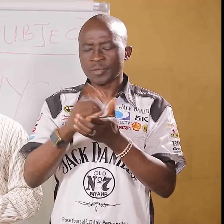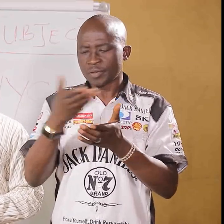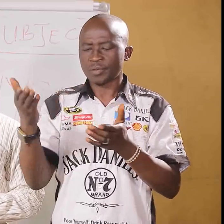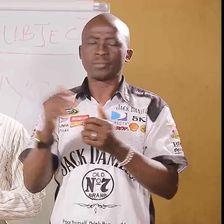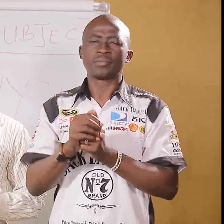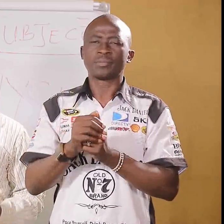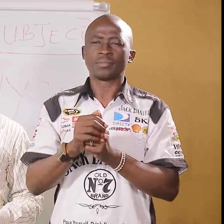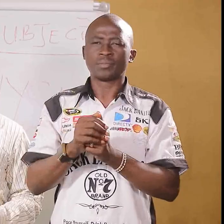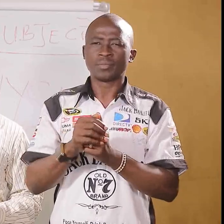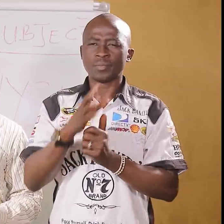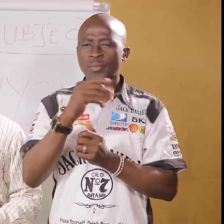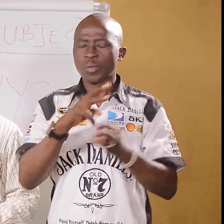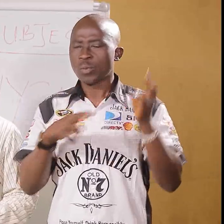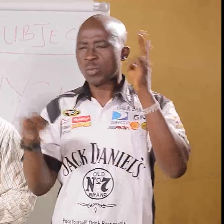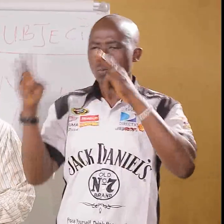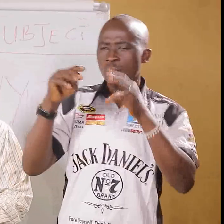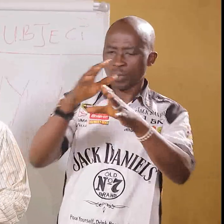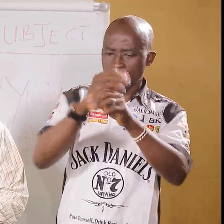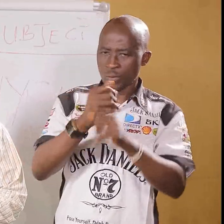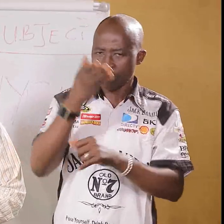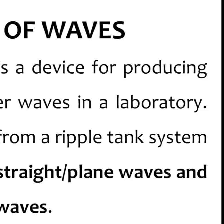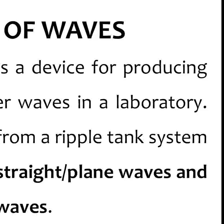device and waves are generated.